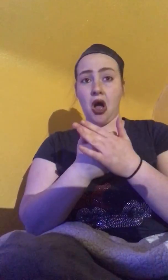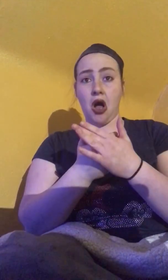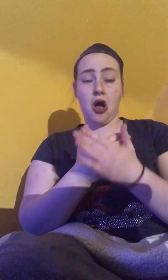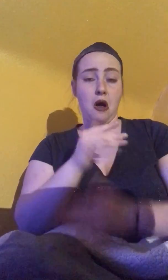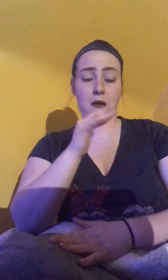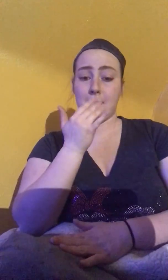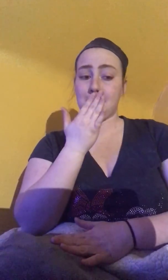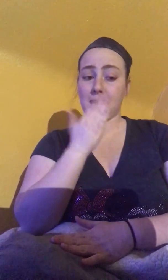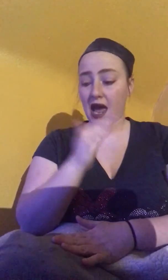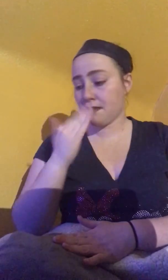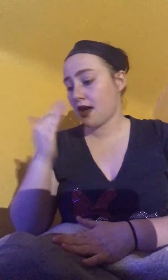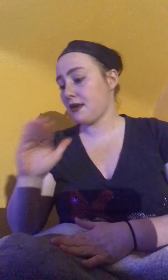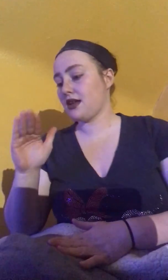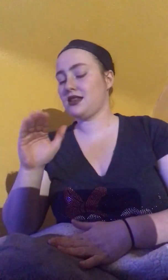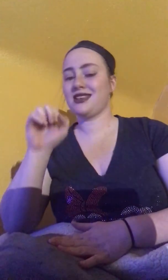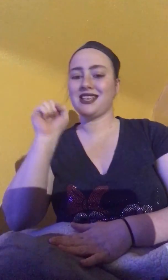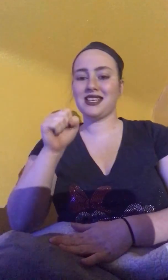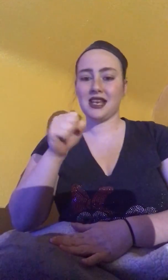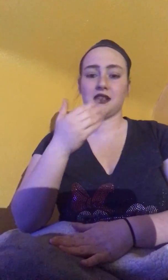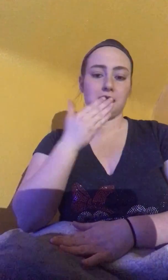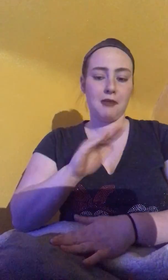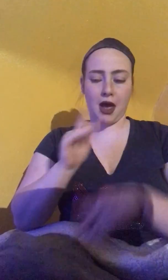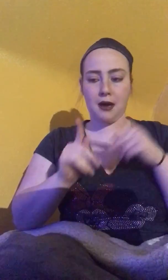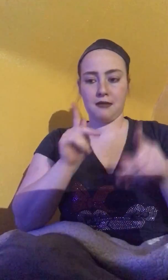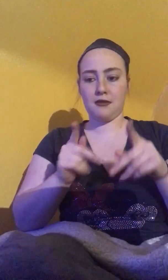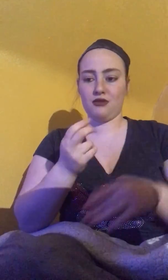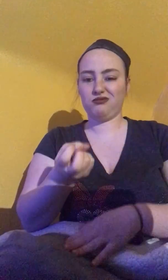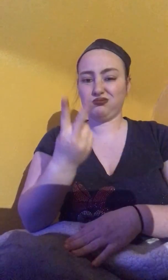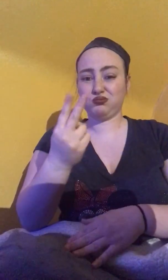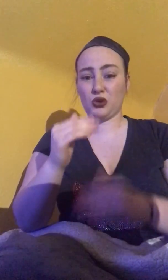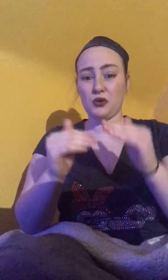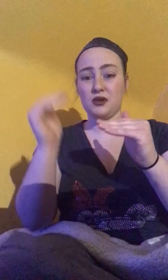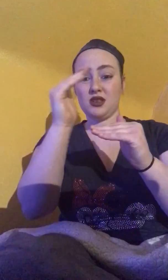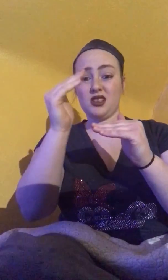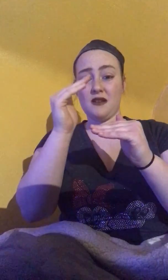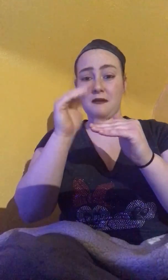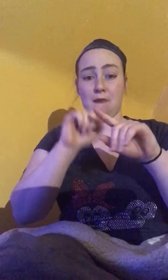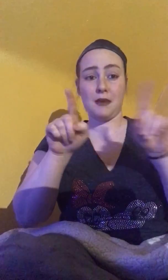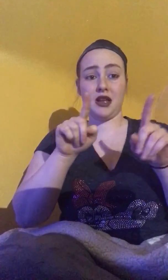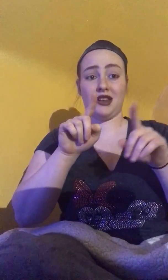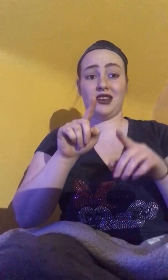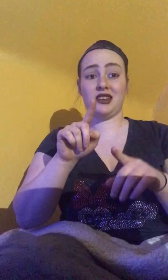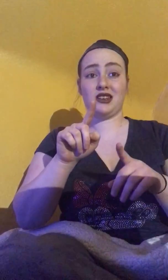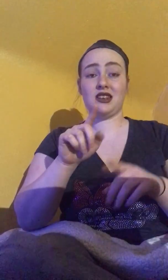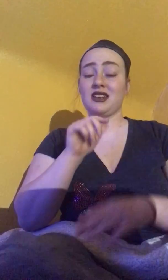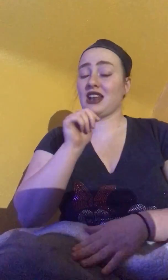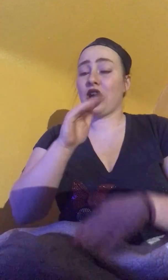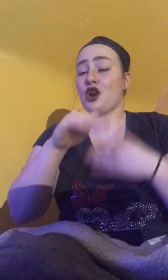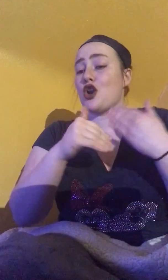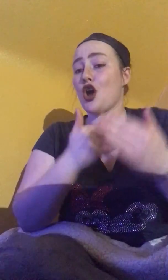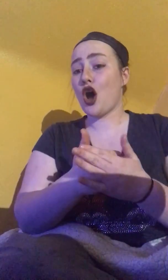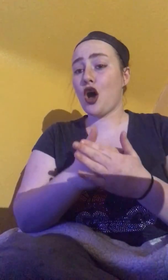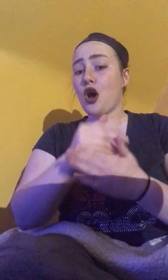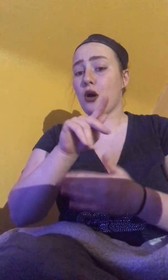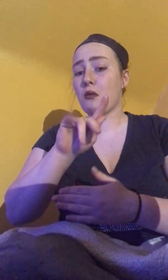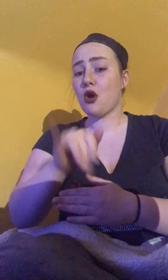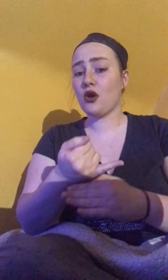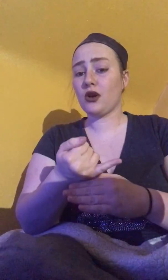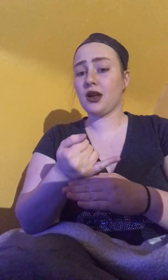in 12-step programs, but the programs as a whole are amazing and they can save your life. It's